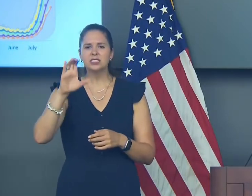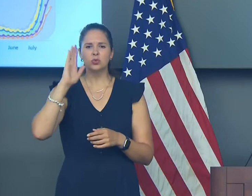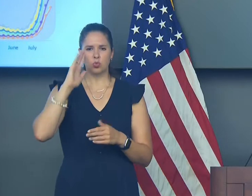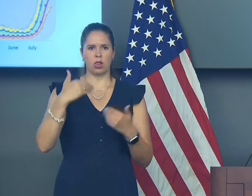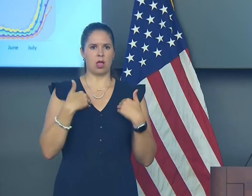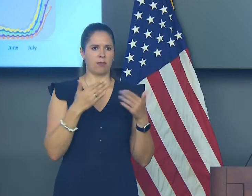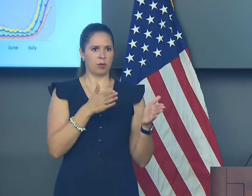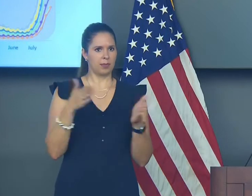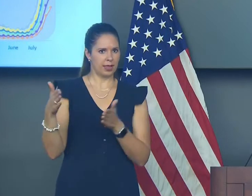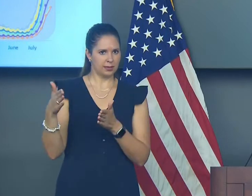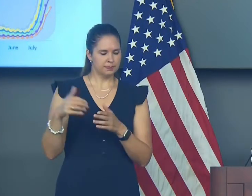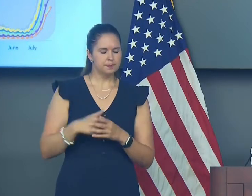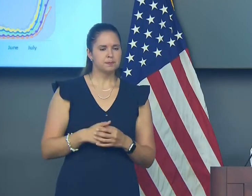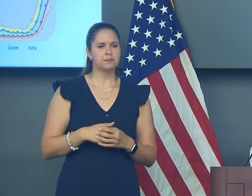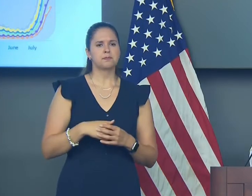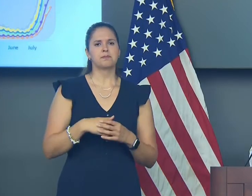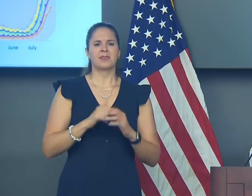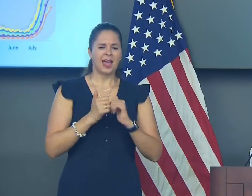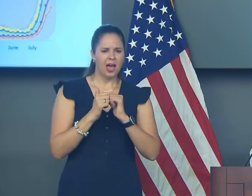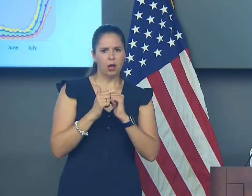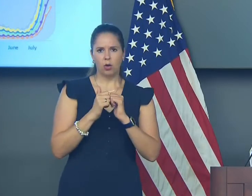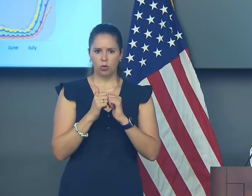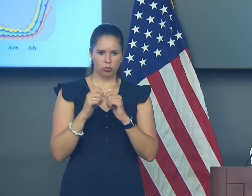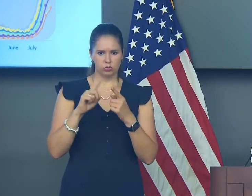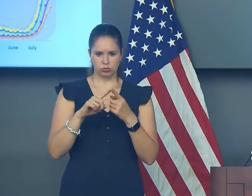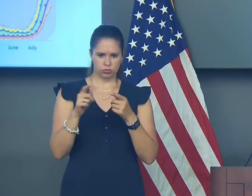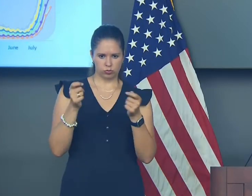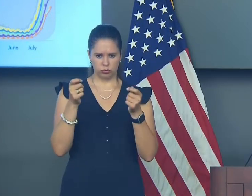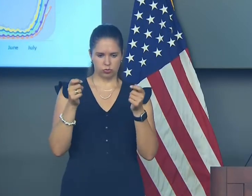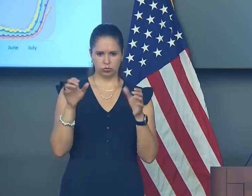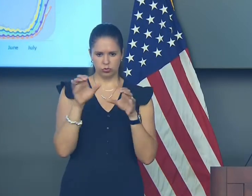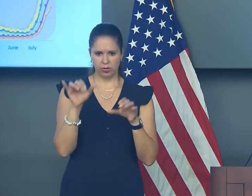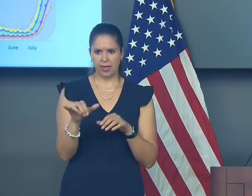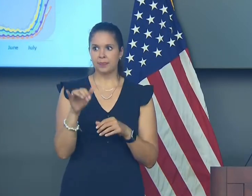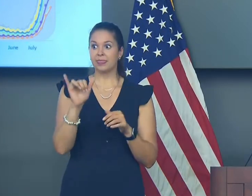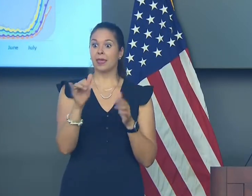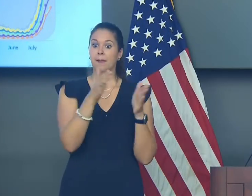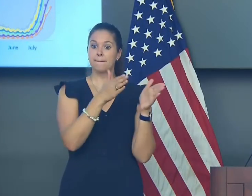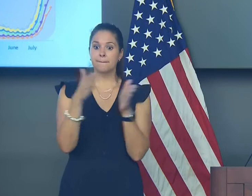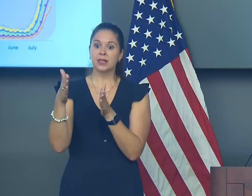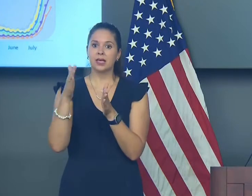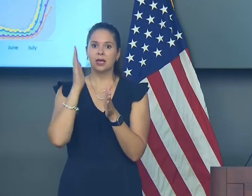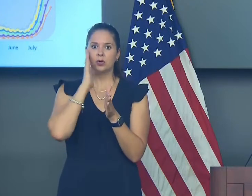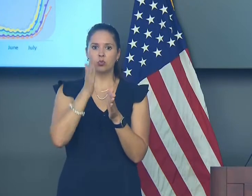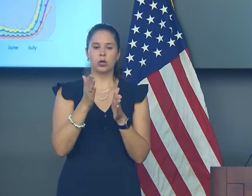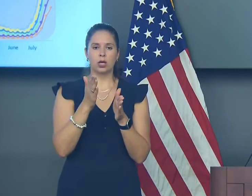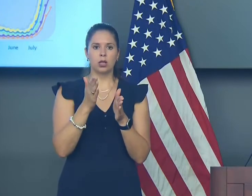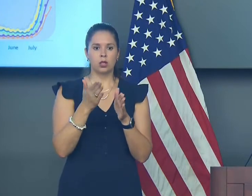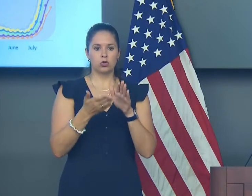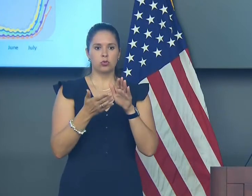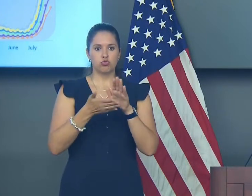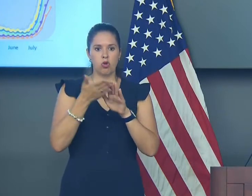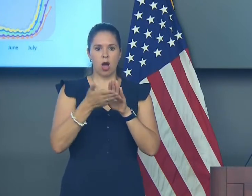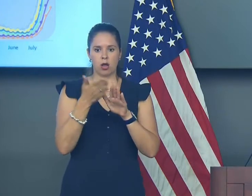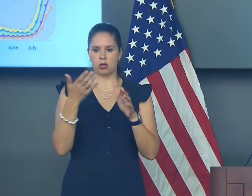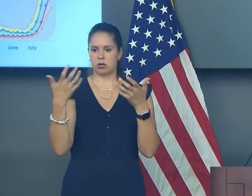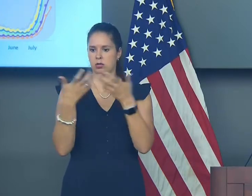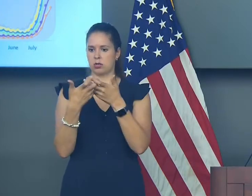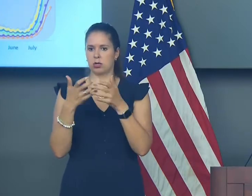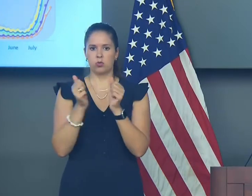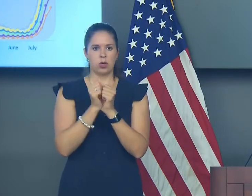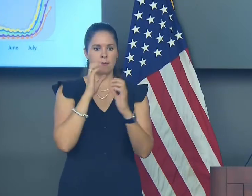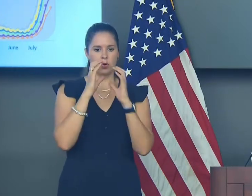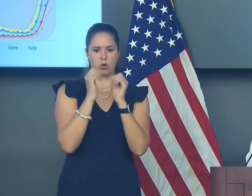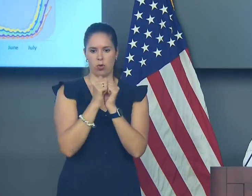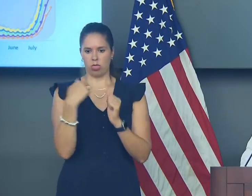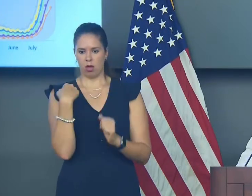with a plan for how to do that. That plan will run in concert with communications with us,